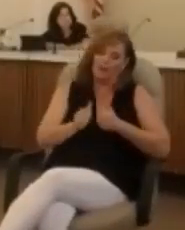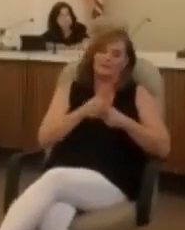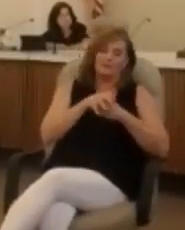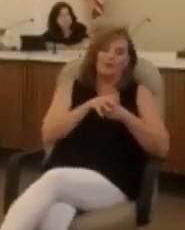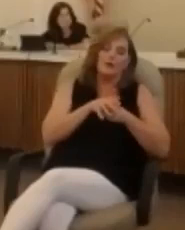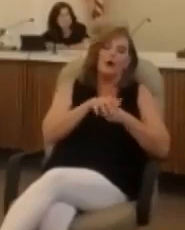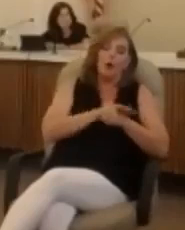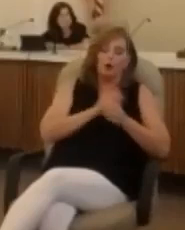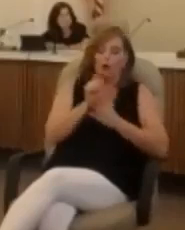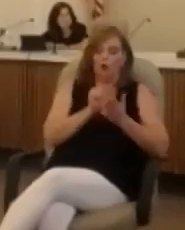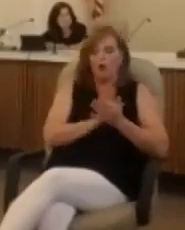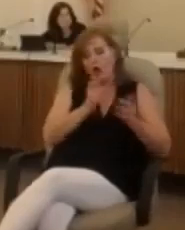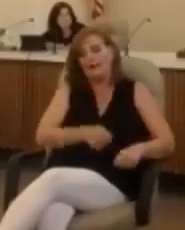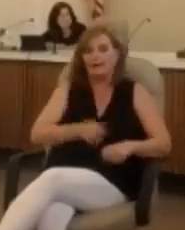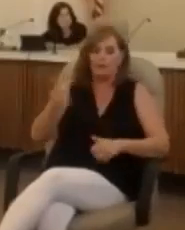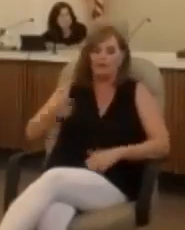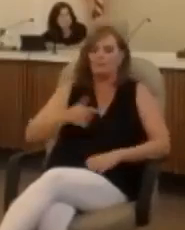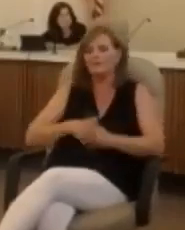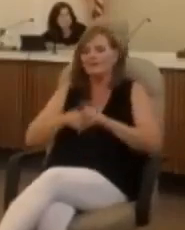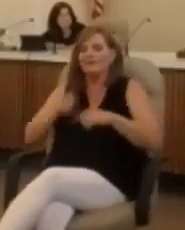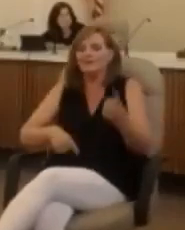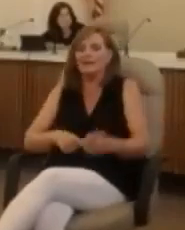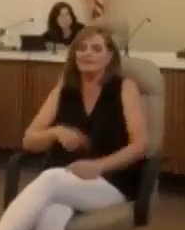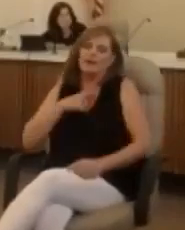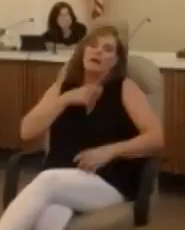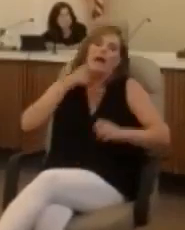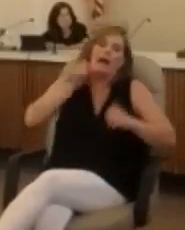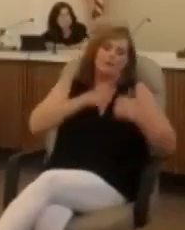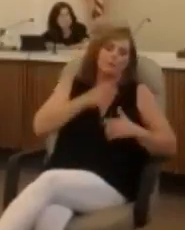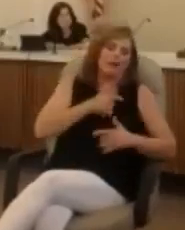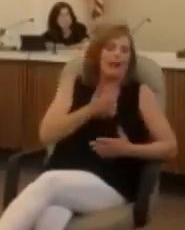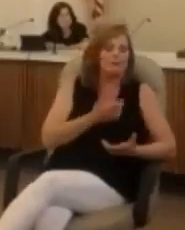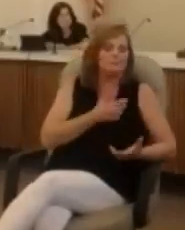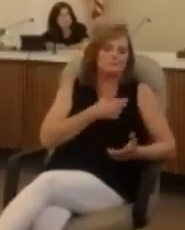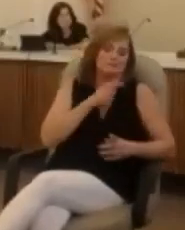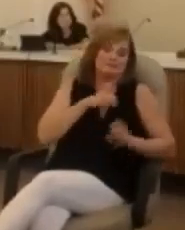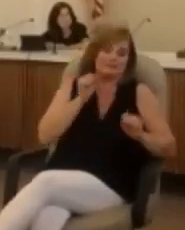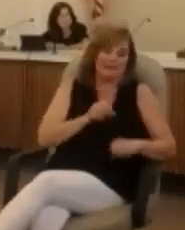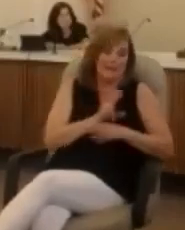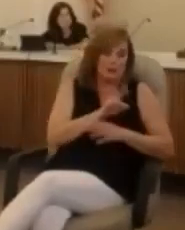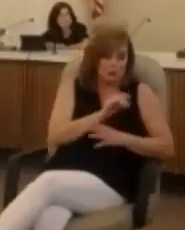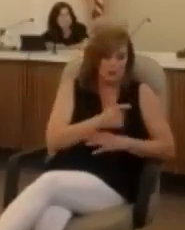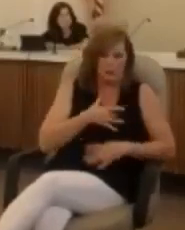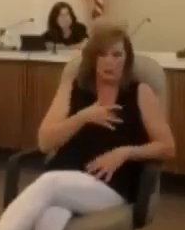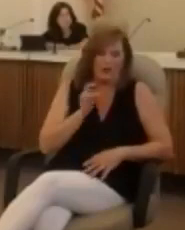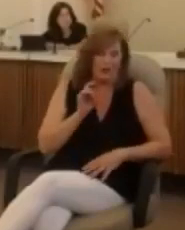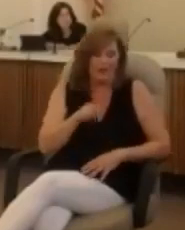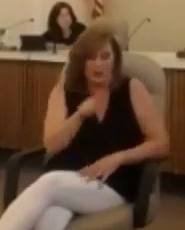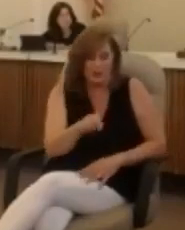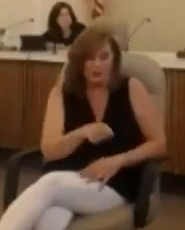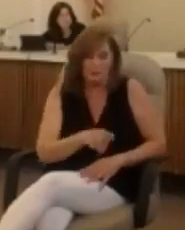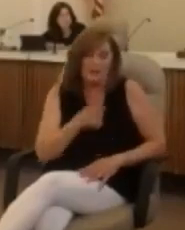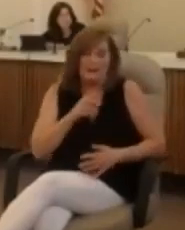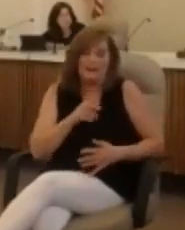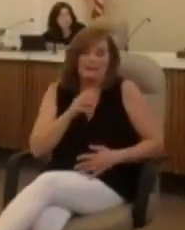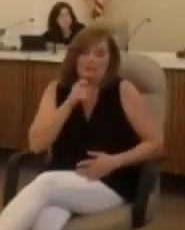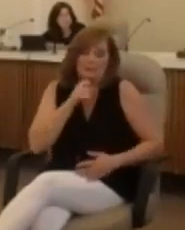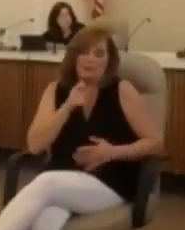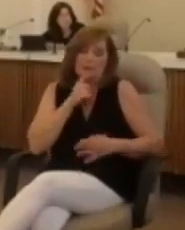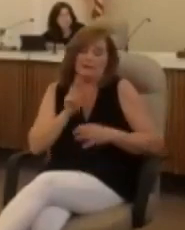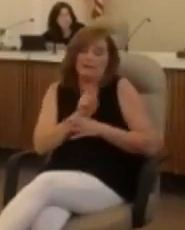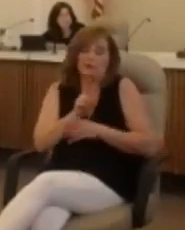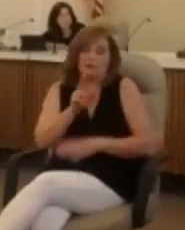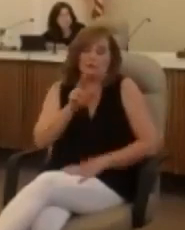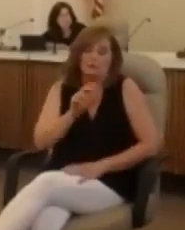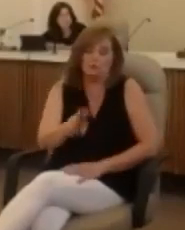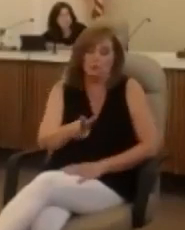we can't just say, you know what, everybody else could use it, but we don't like you, Mr. Developer, so we're not going to let you use 278.